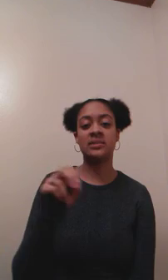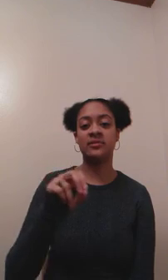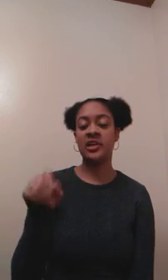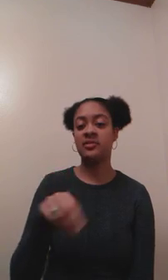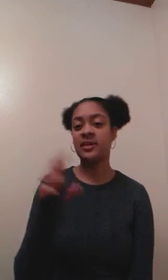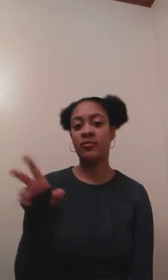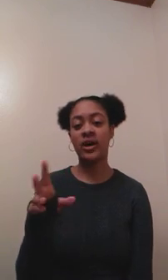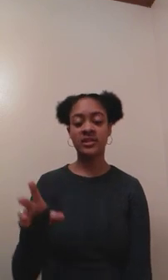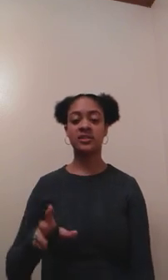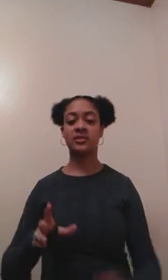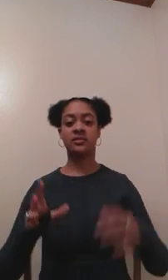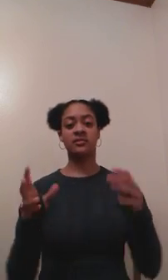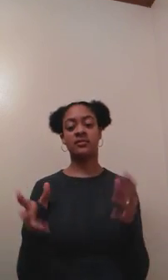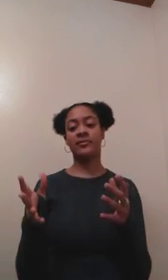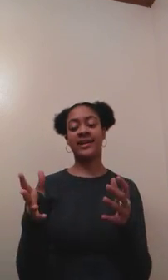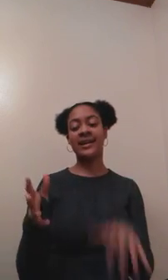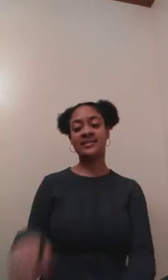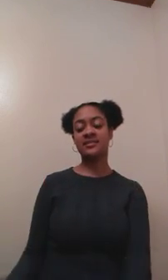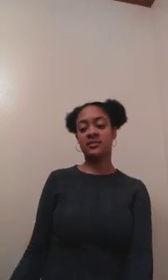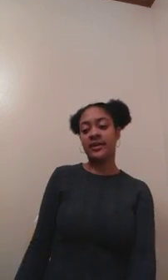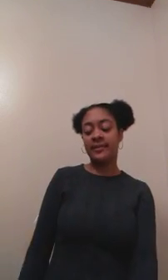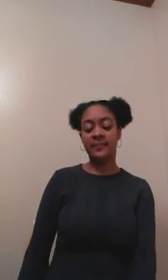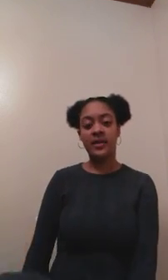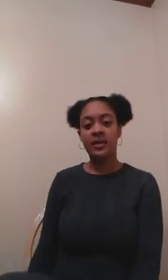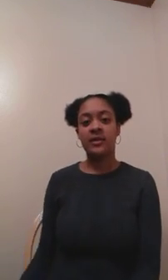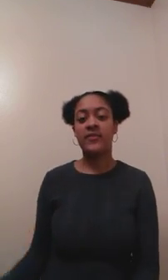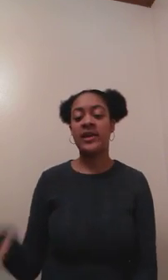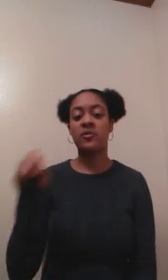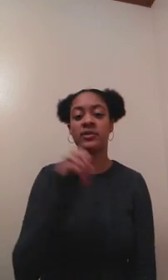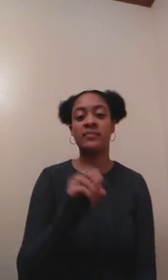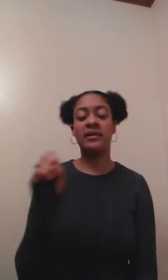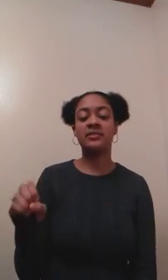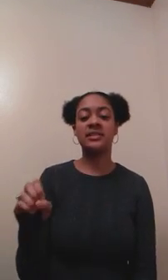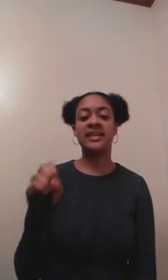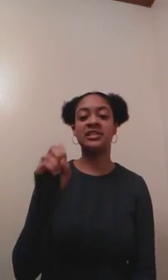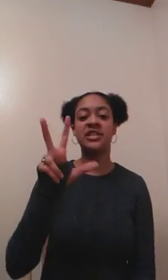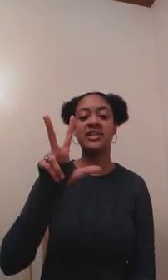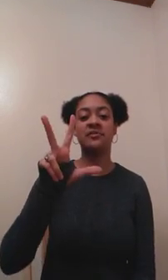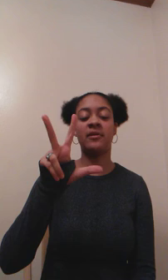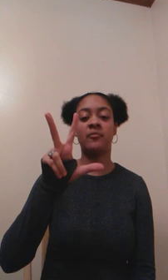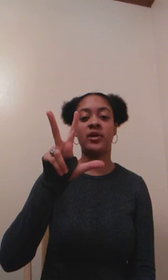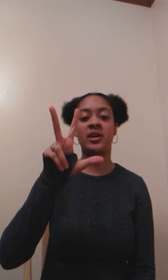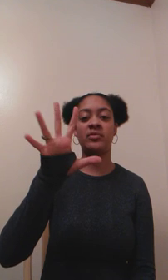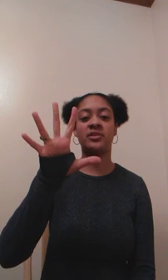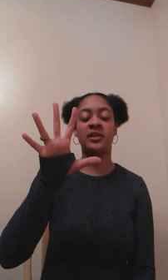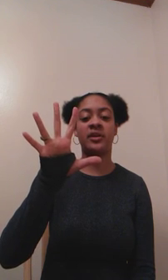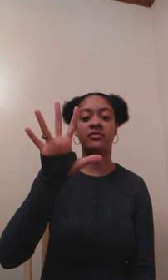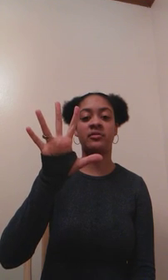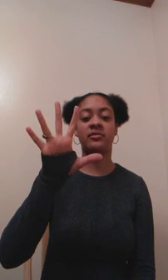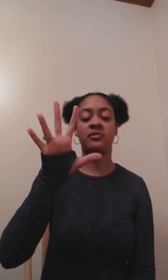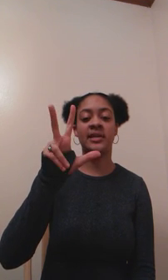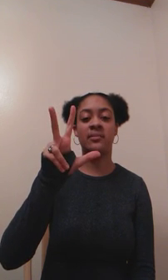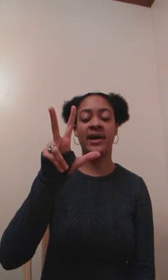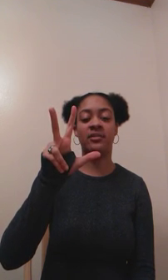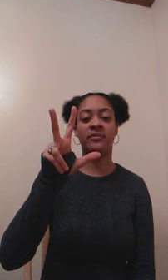of the videos I've watched for my classes online, they don't really bounce it. They just change it from one number to the other in a matter of like